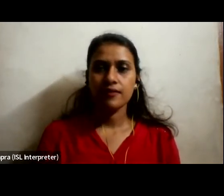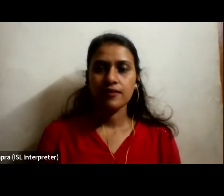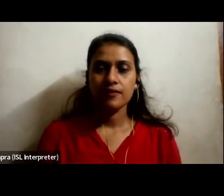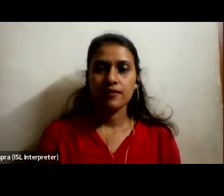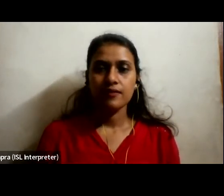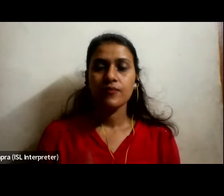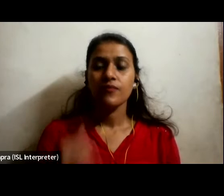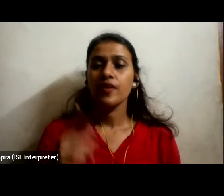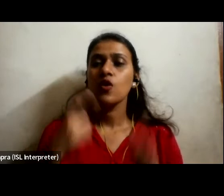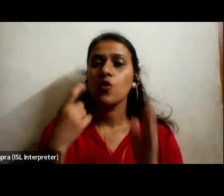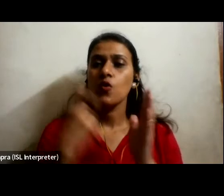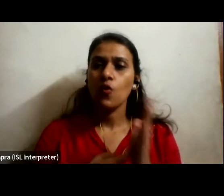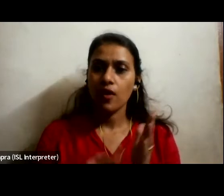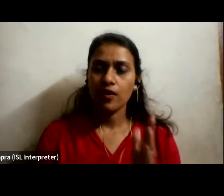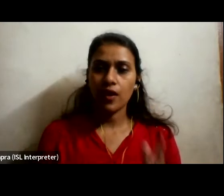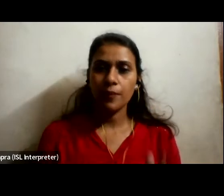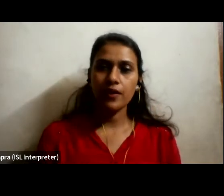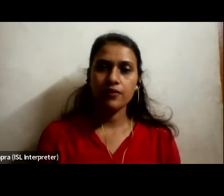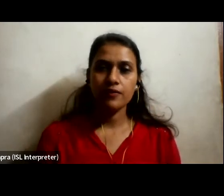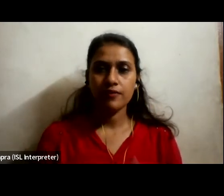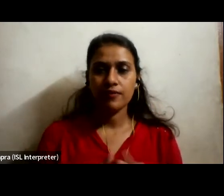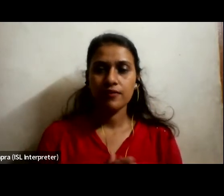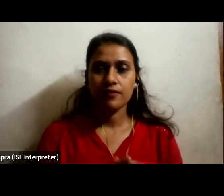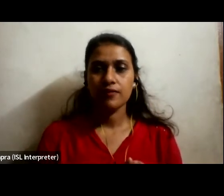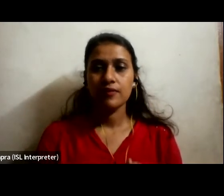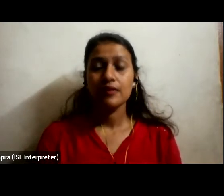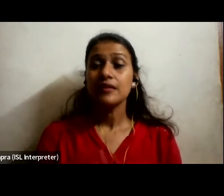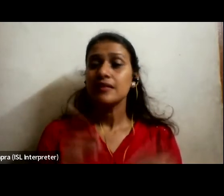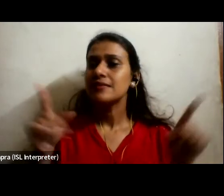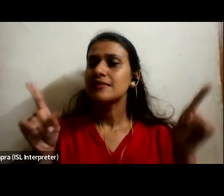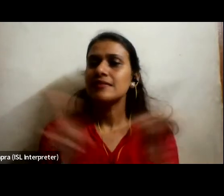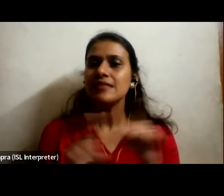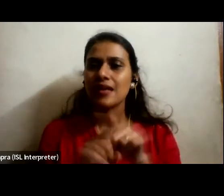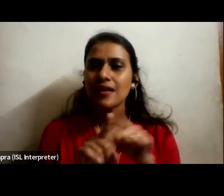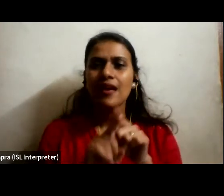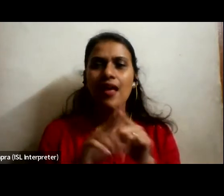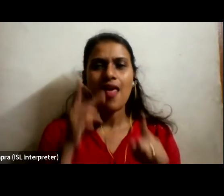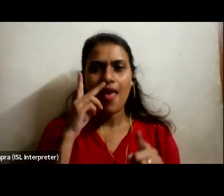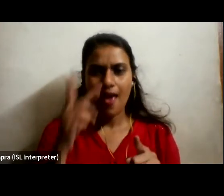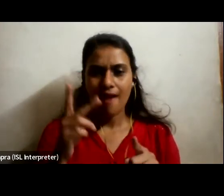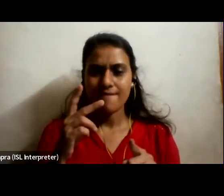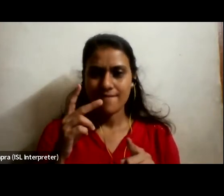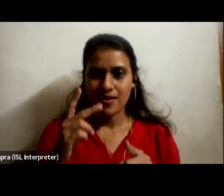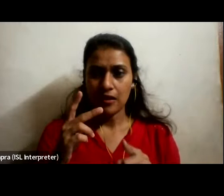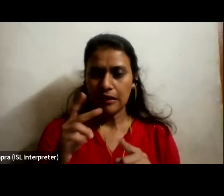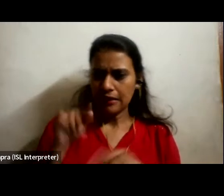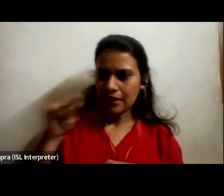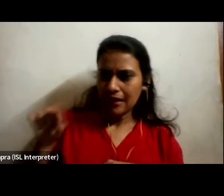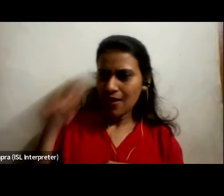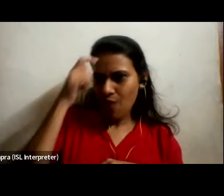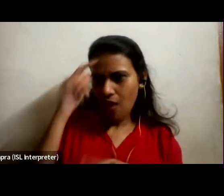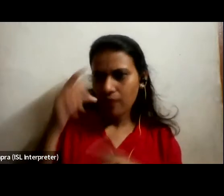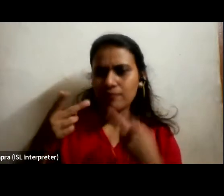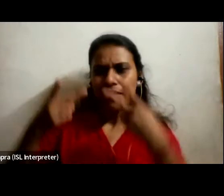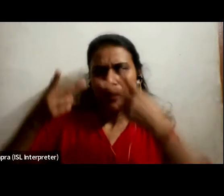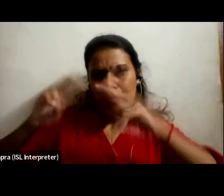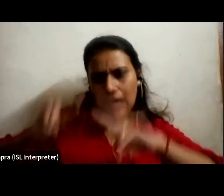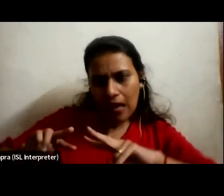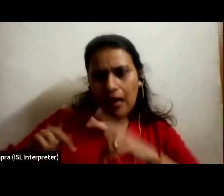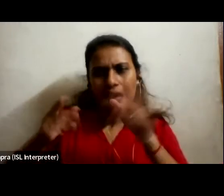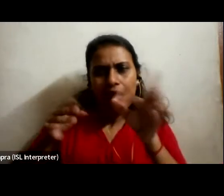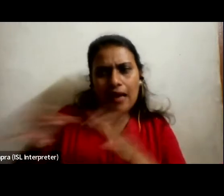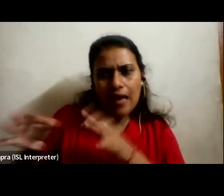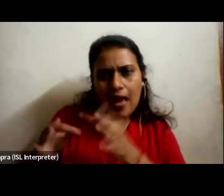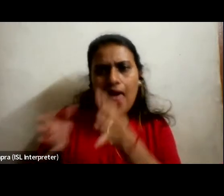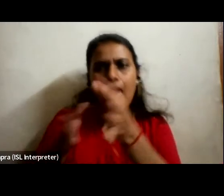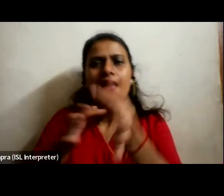AI ethics-centric issues, such as opacity, the issues of interpretability and explainability,